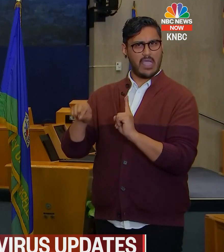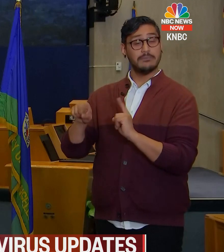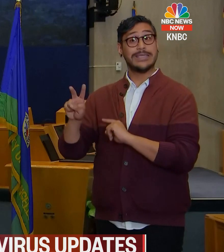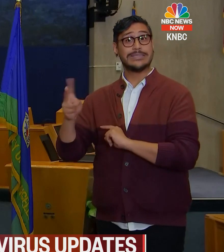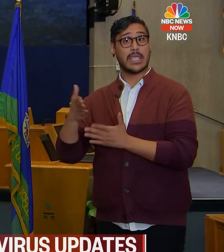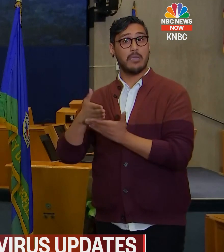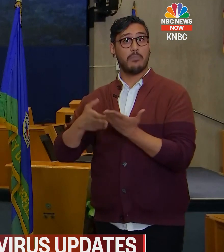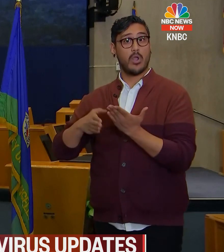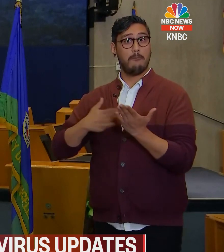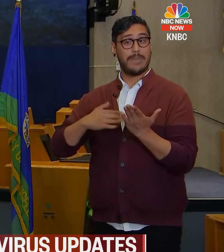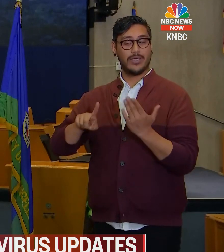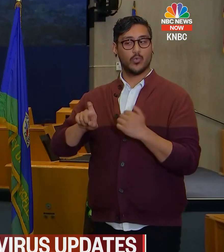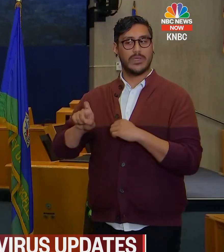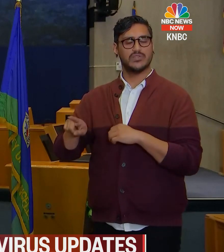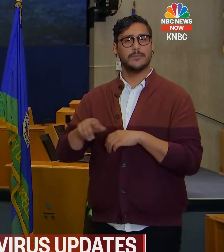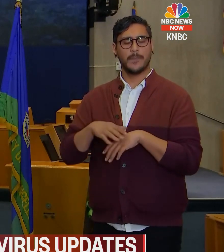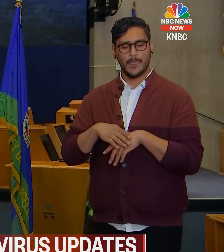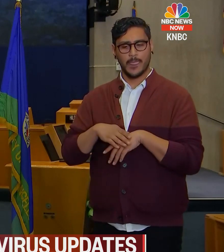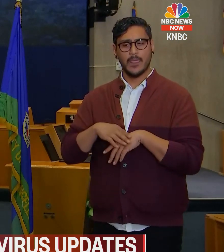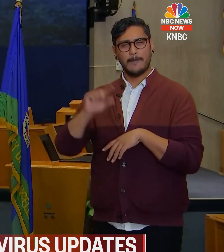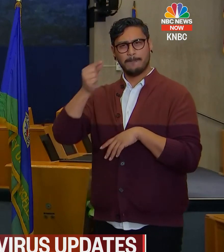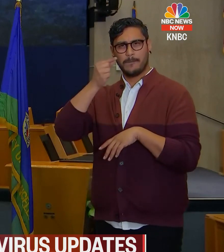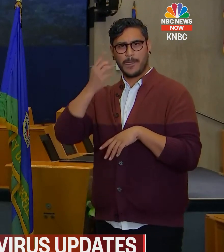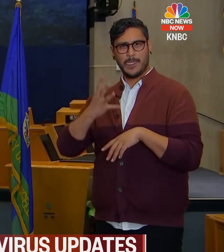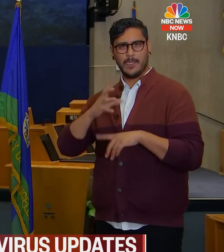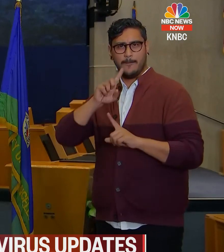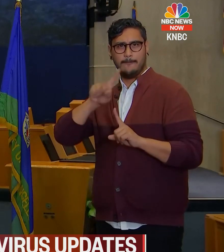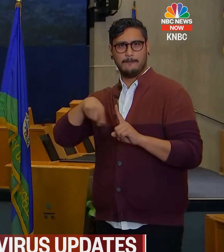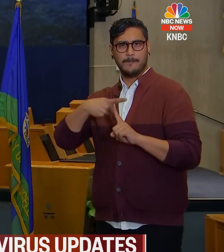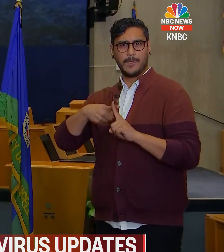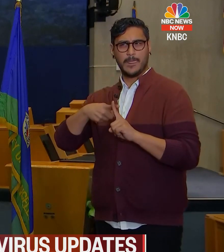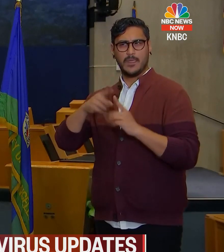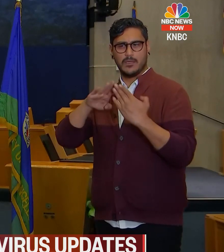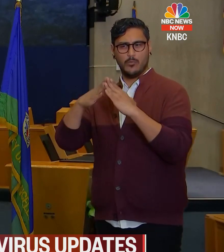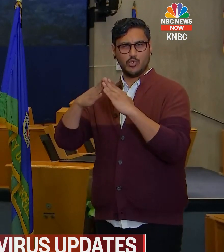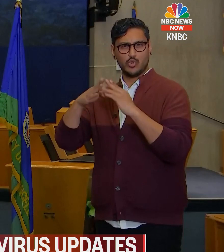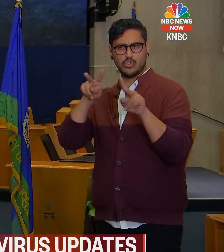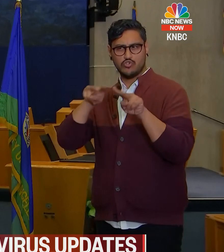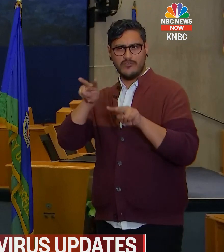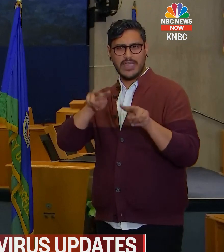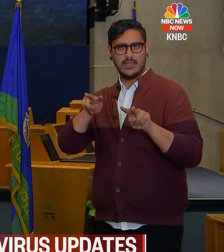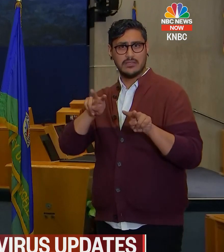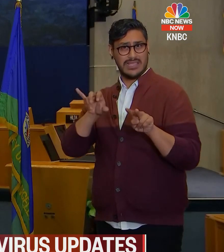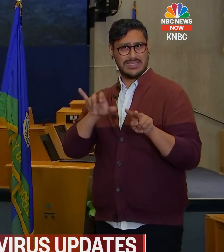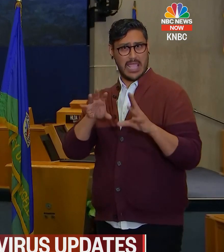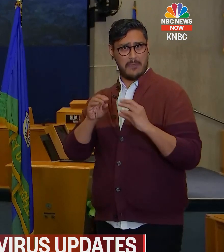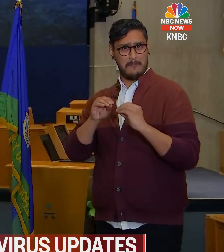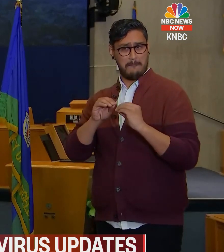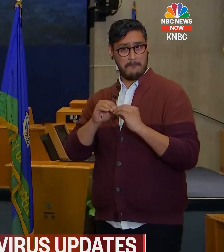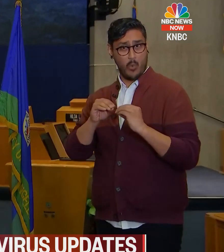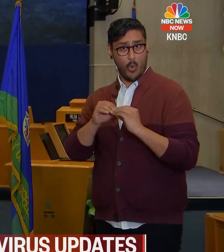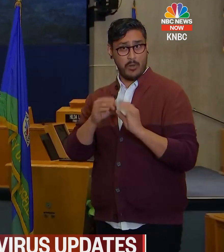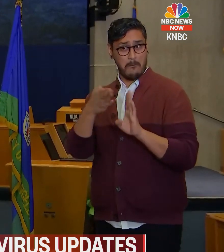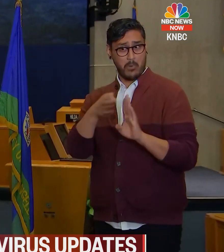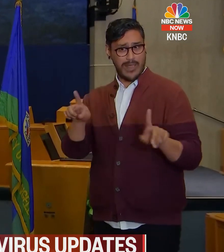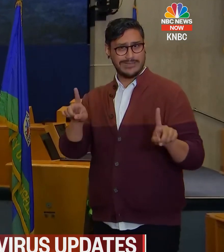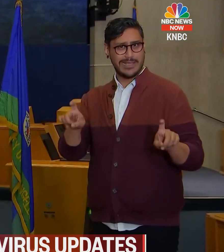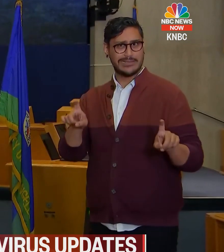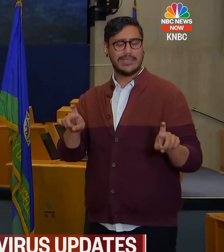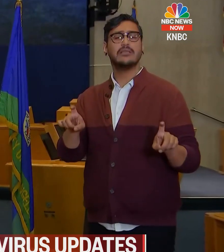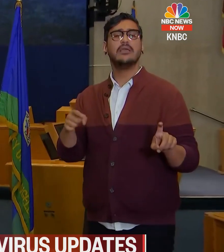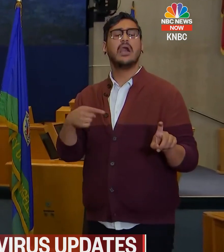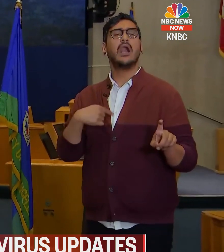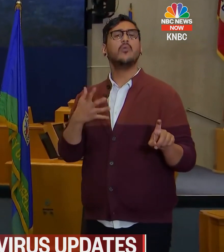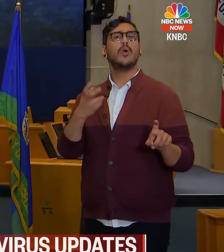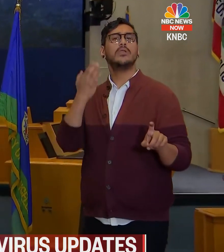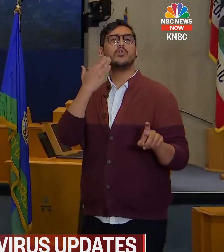part of the question is, with the governor's talk of community surveillance seemingly pointing towards more broad testing, how does that compare to what